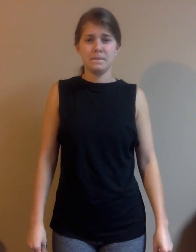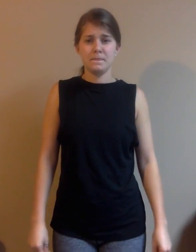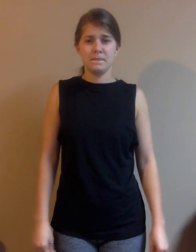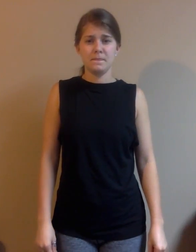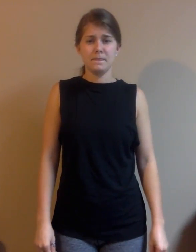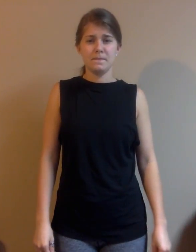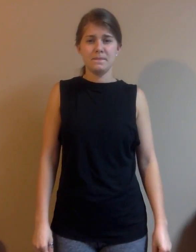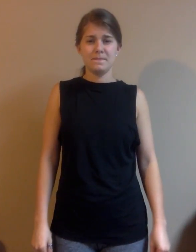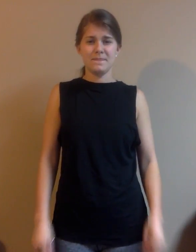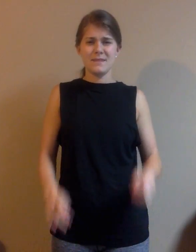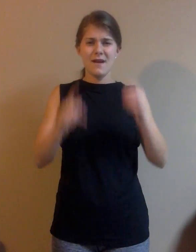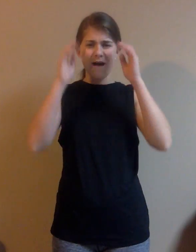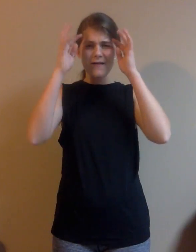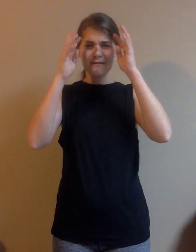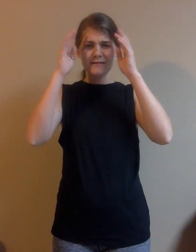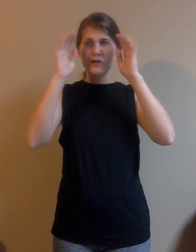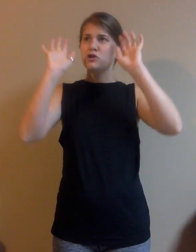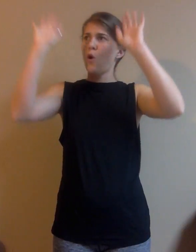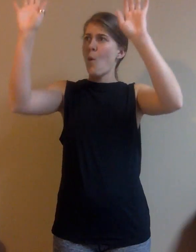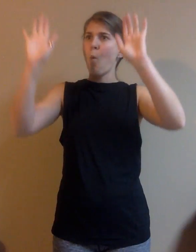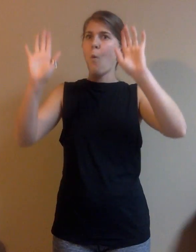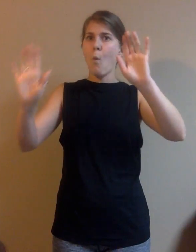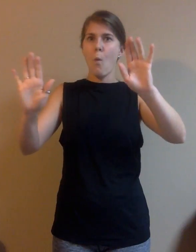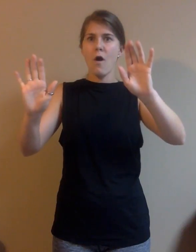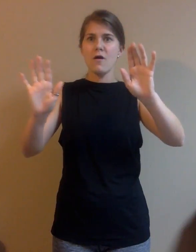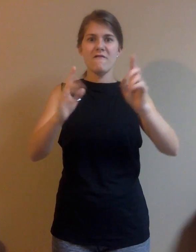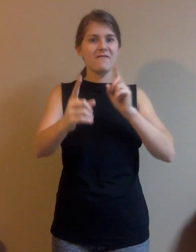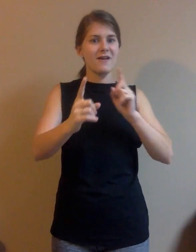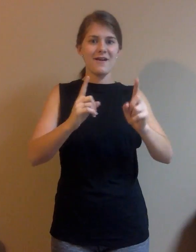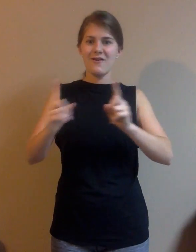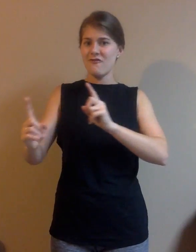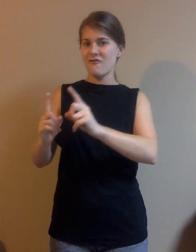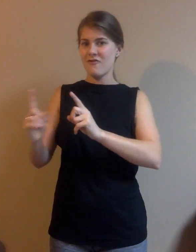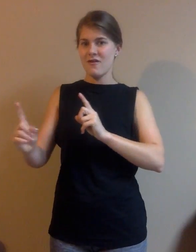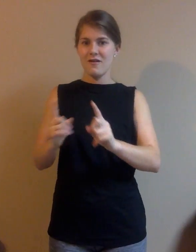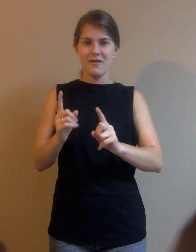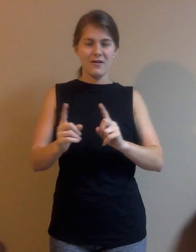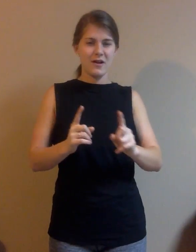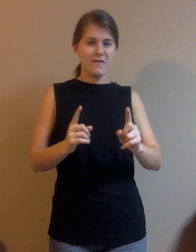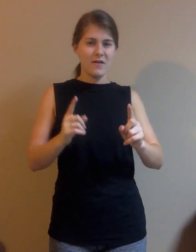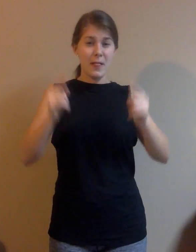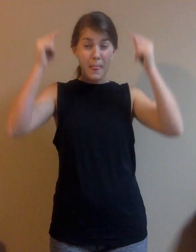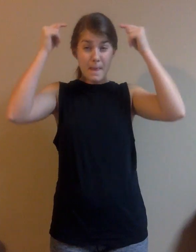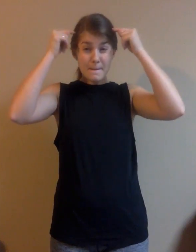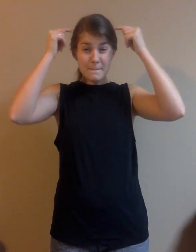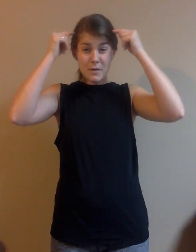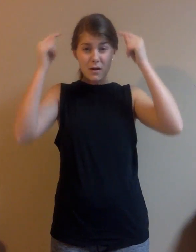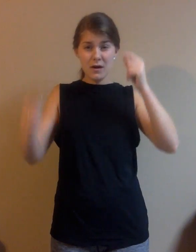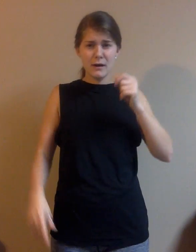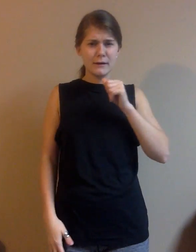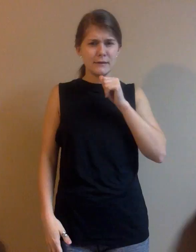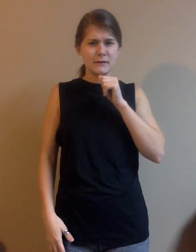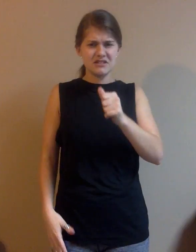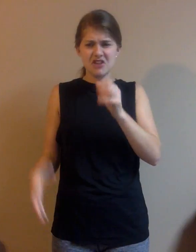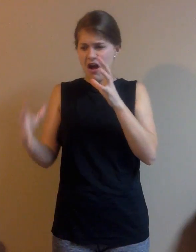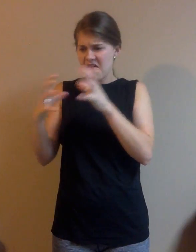is wonderfully interactive. The brain isn't divided into compartments. In fact, creativity, which I define as the process of having original